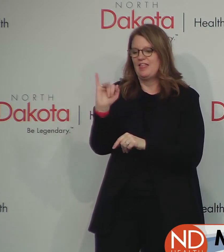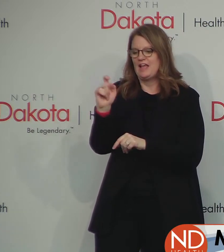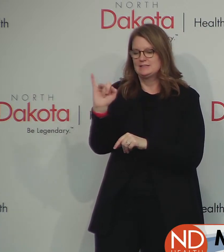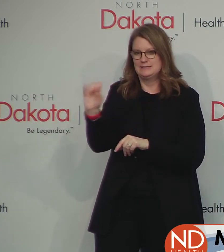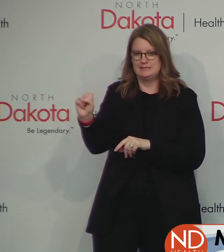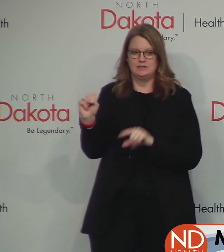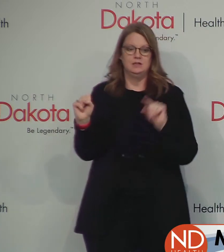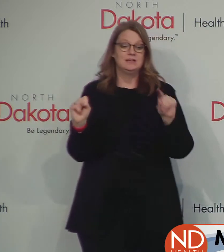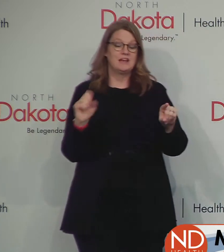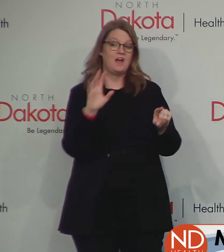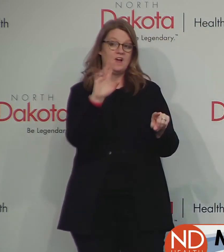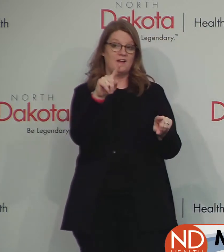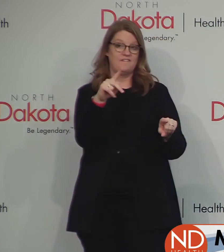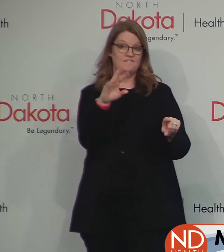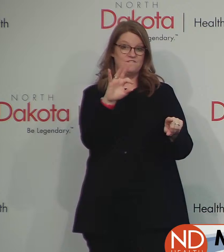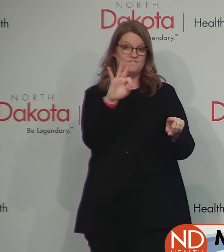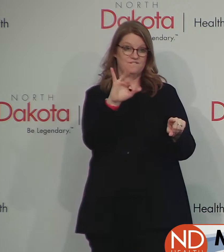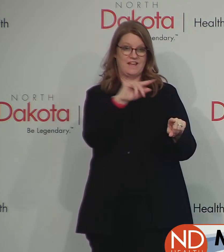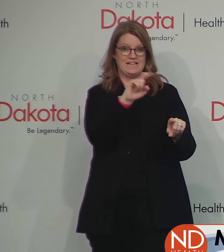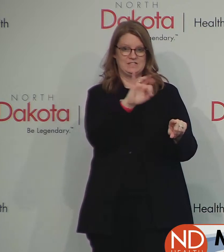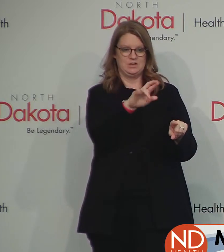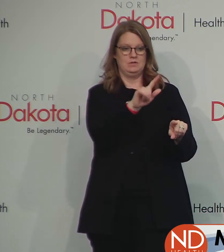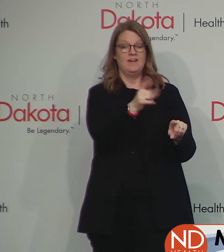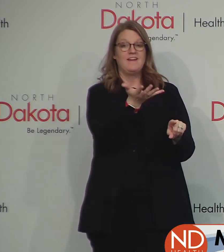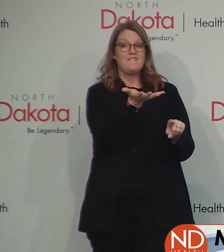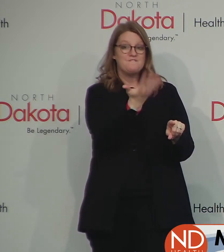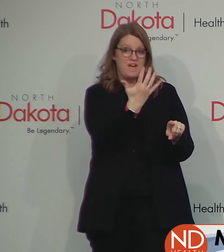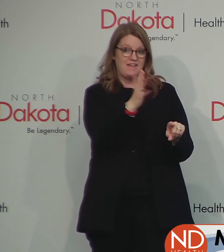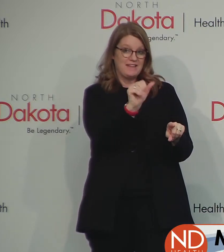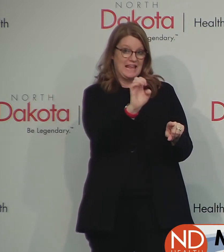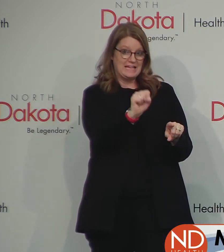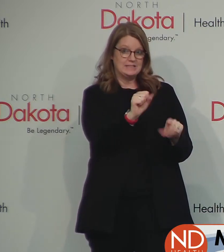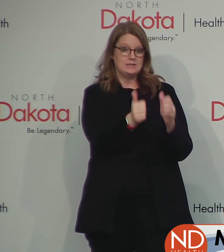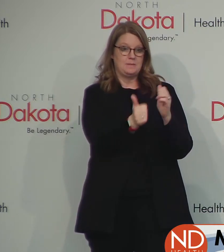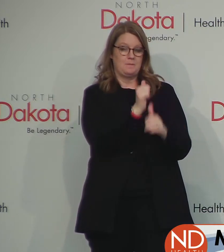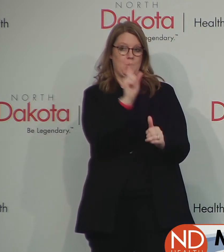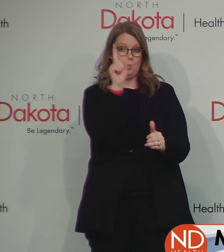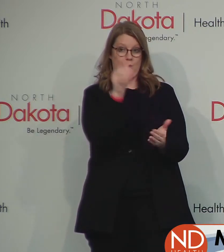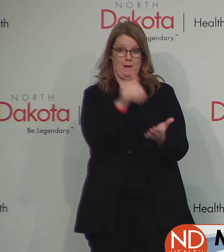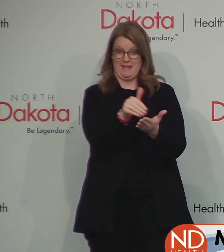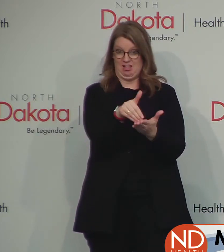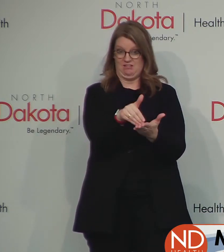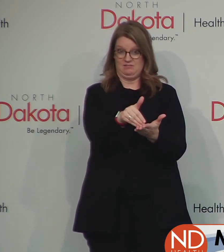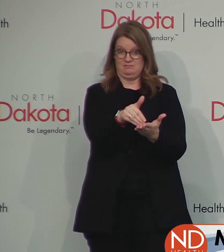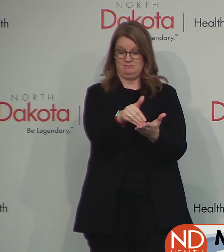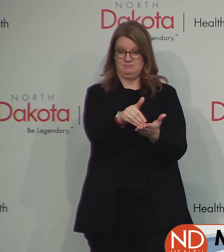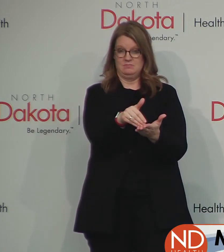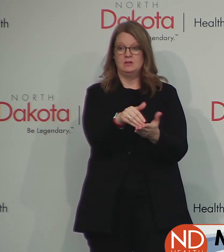Pfizer, they're reporting 5 cases of anaphylaxis per 1 million doses